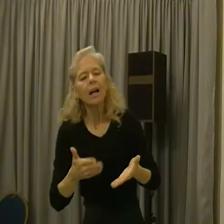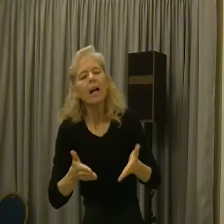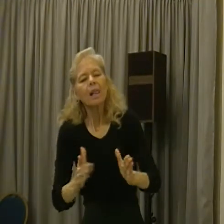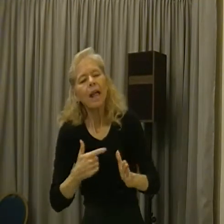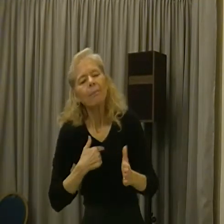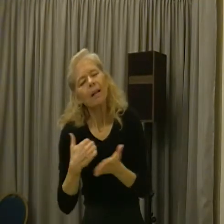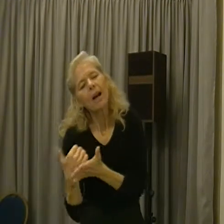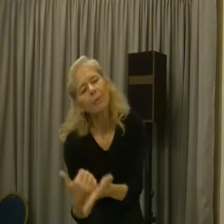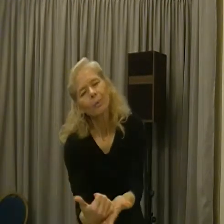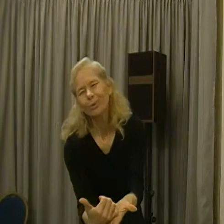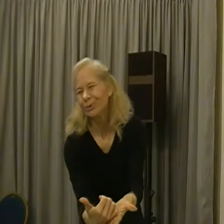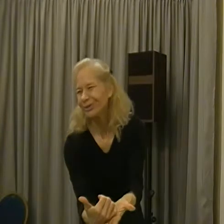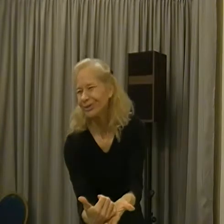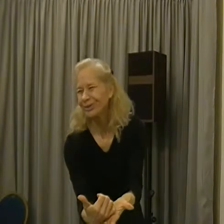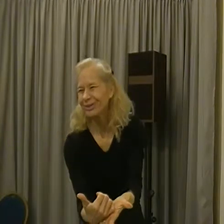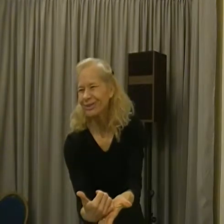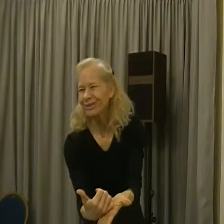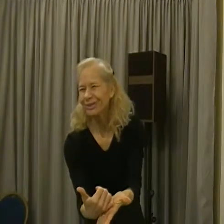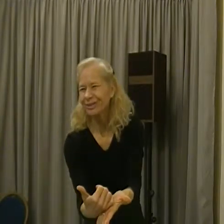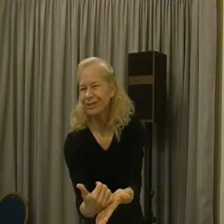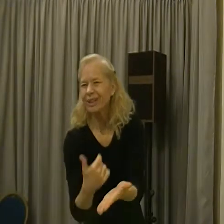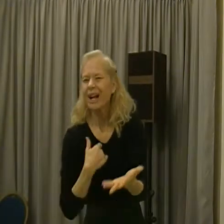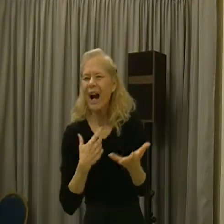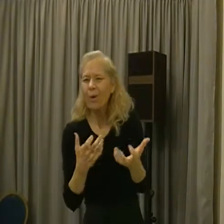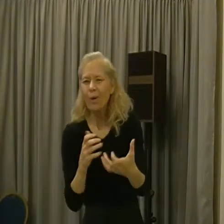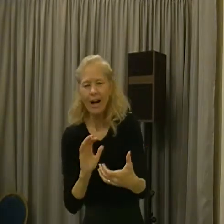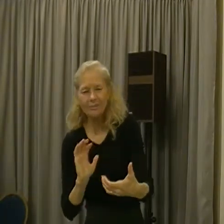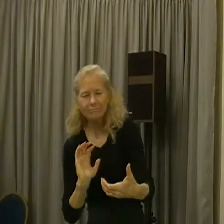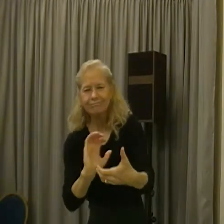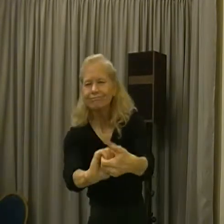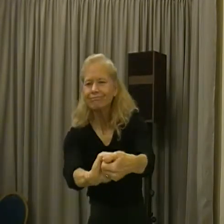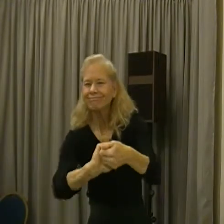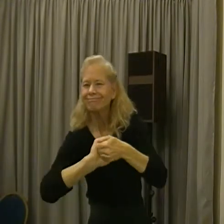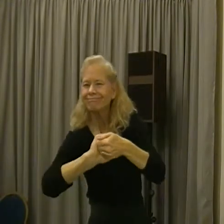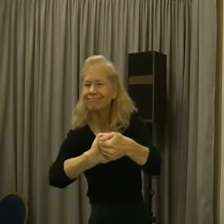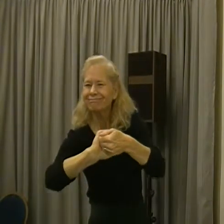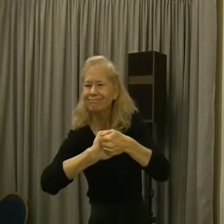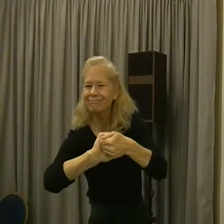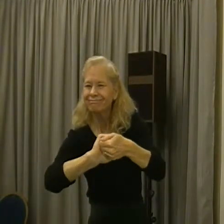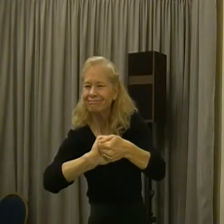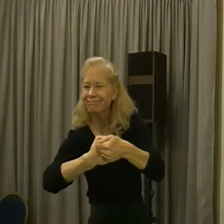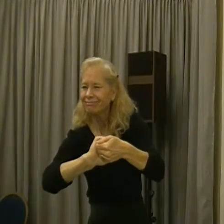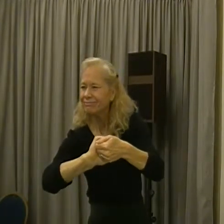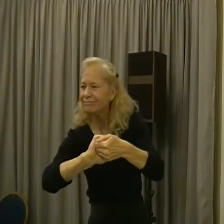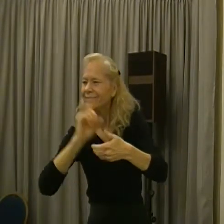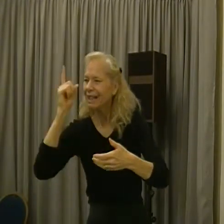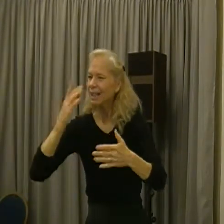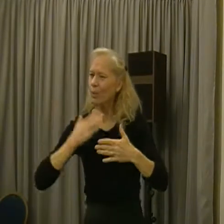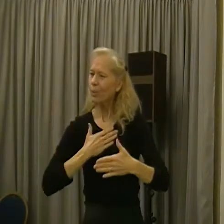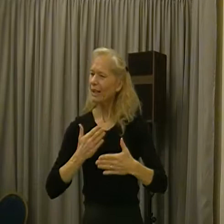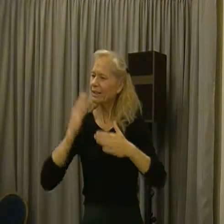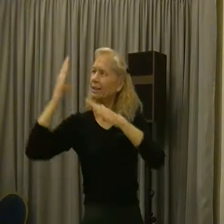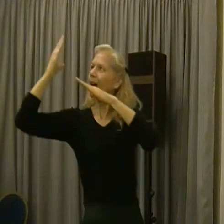the comparison game. God doesn't have to do that. There is no other God besides him. He has no one to compare himself